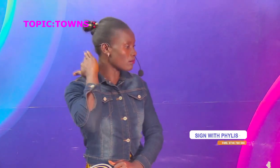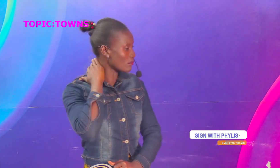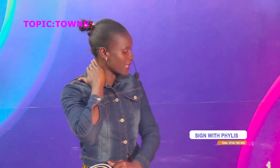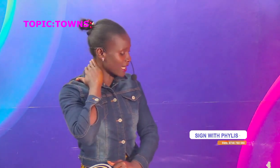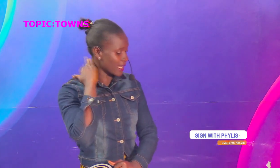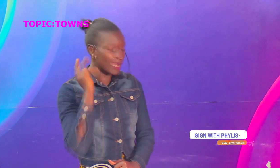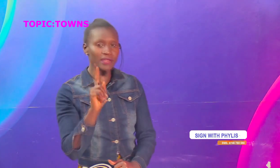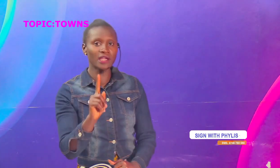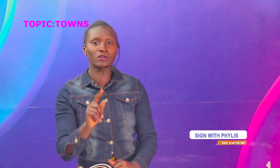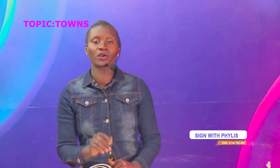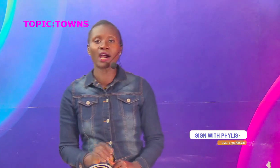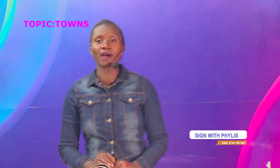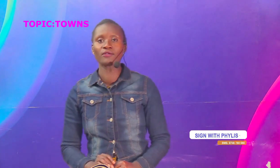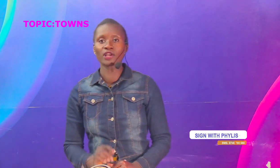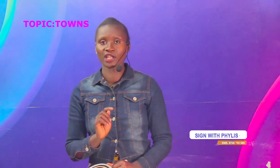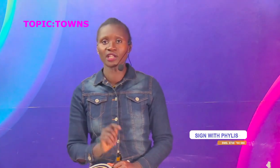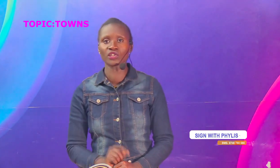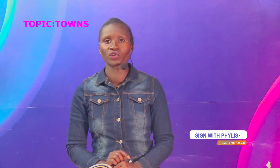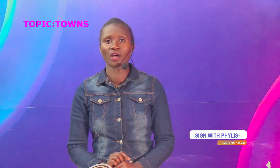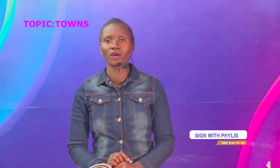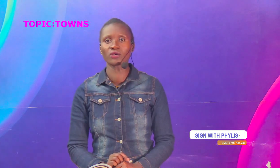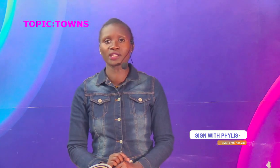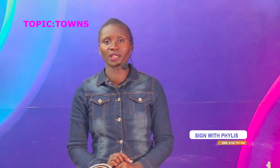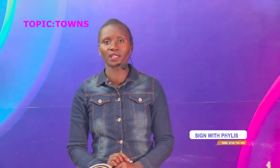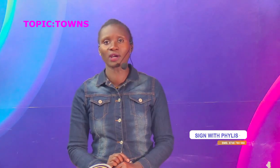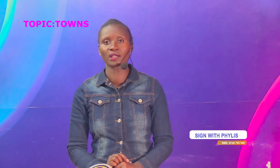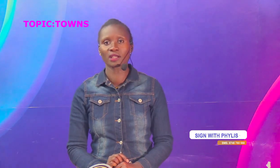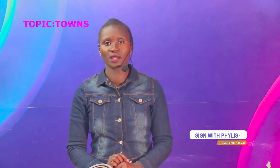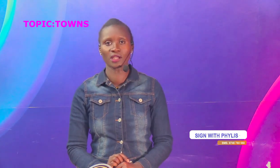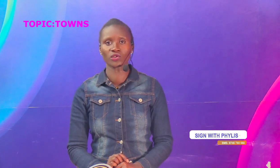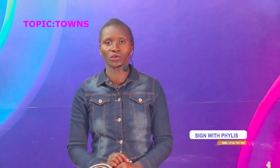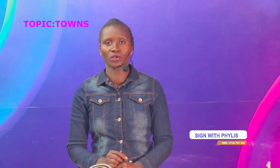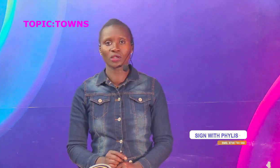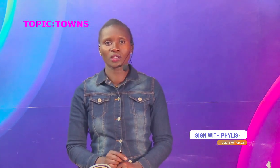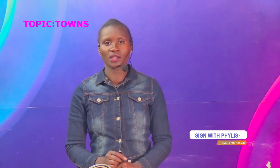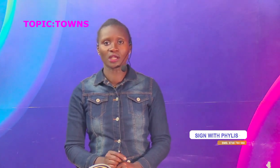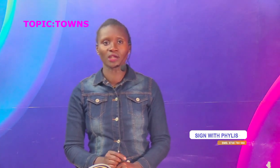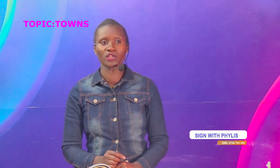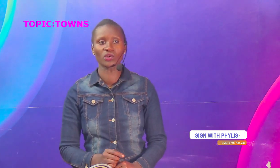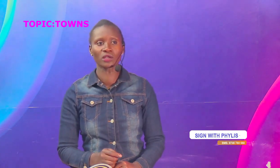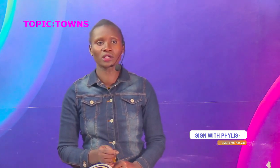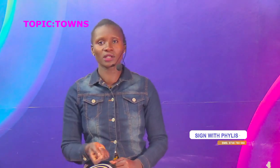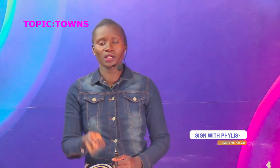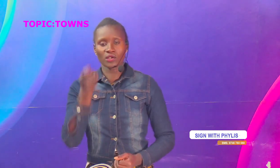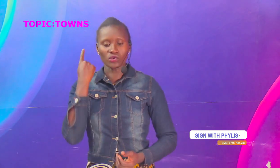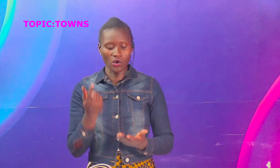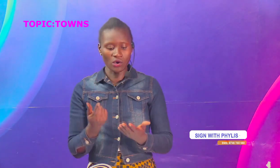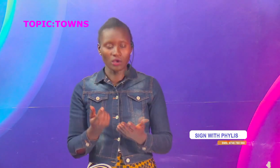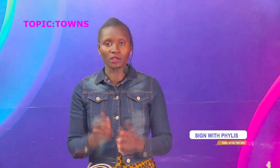Muranga. And then also have Kericho. How do we sign the word Kericho? Kericho. So